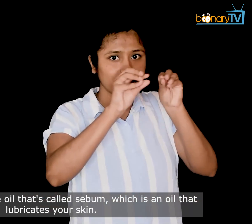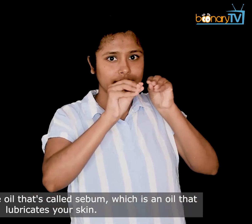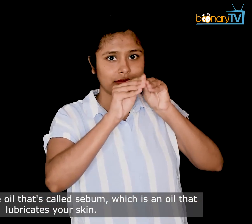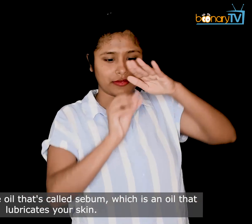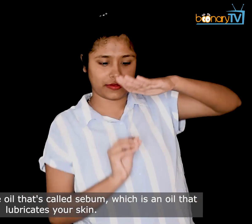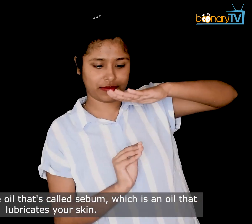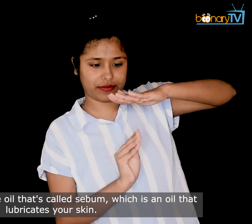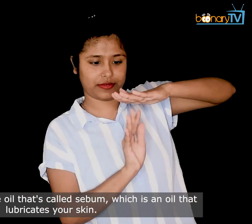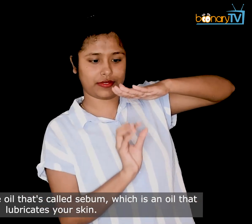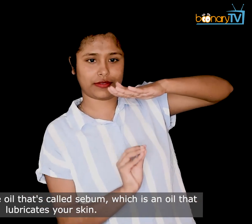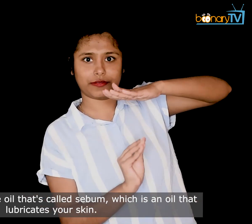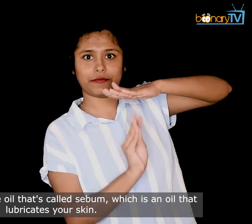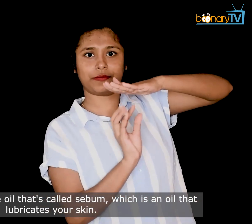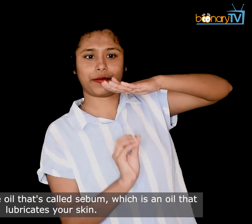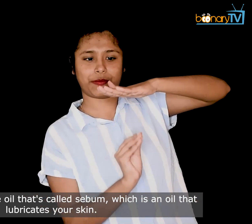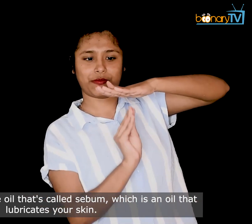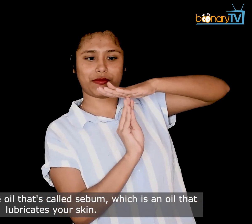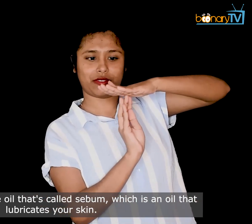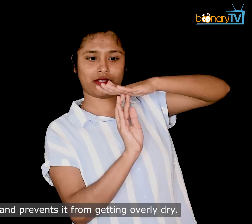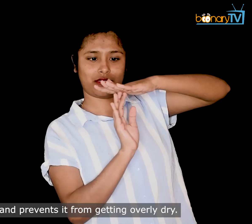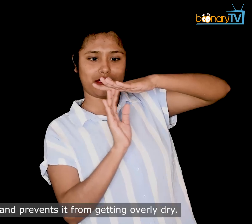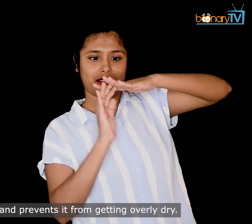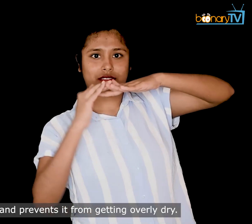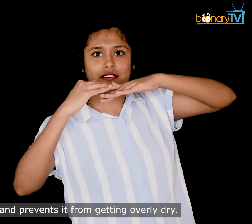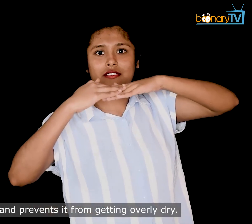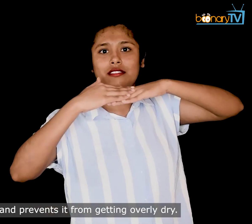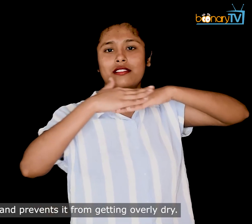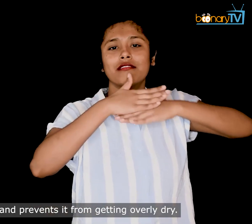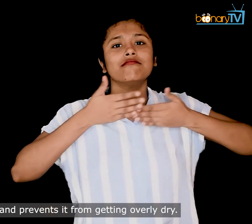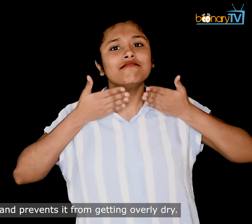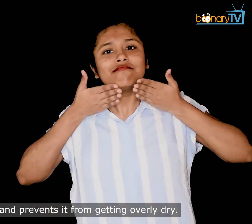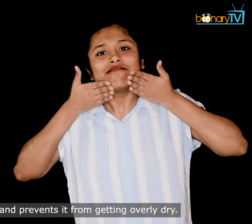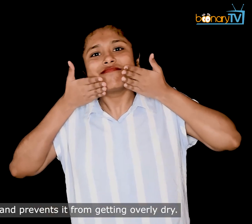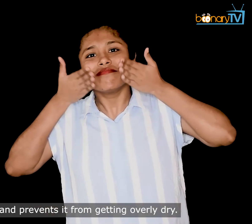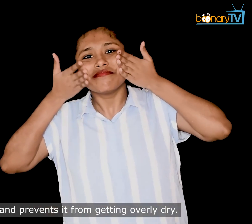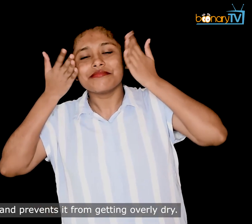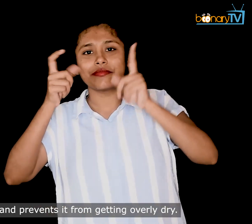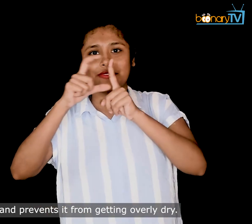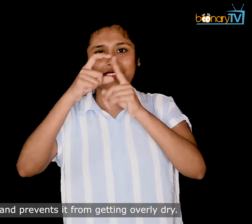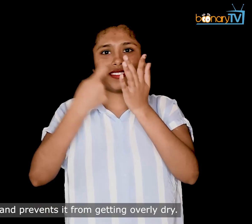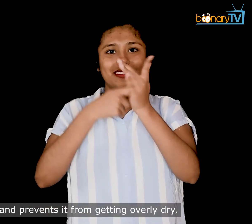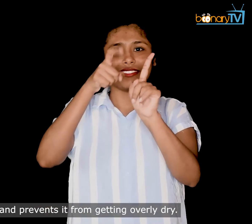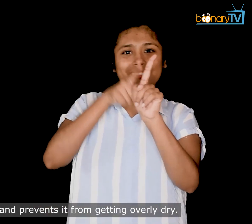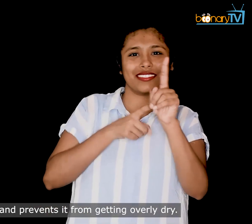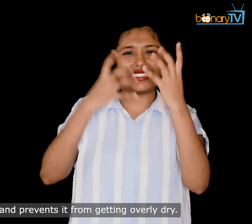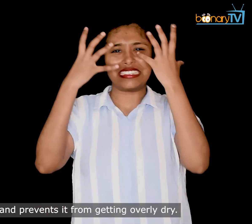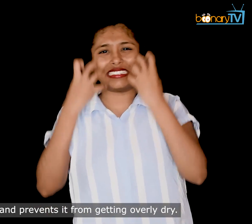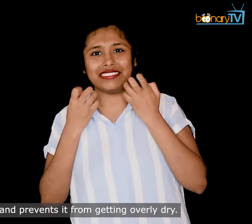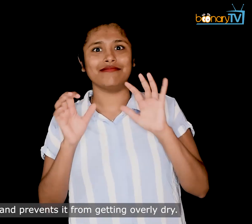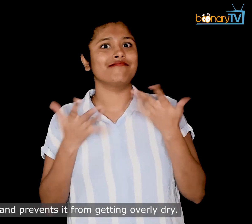that lubricates your skin. It moisturizes it and prevents it from getting overly